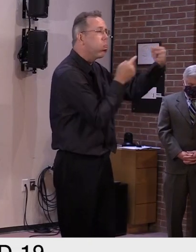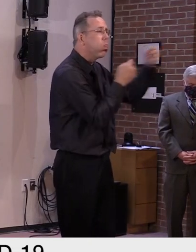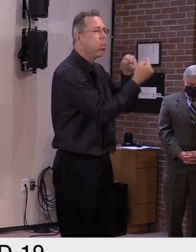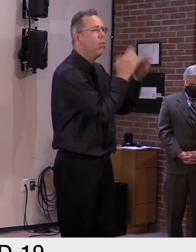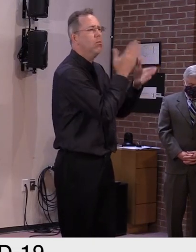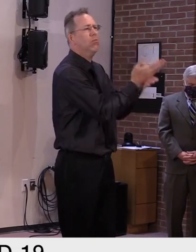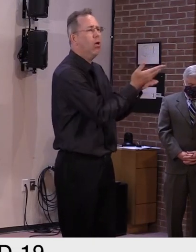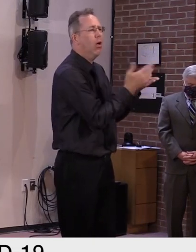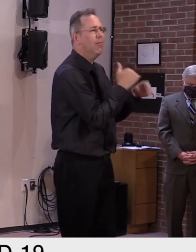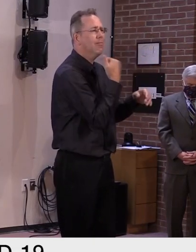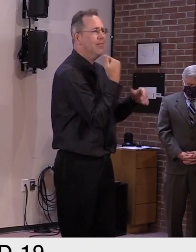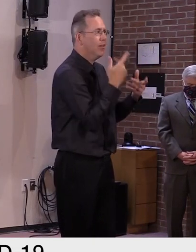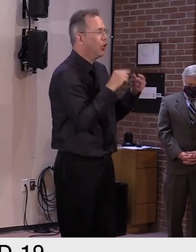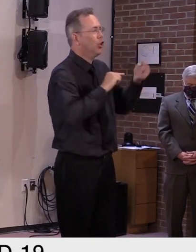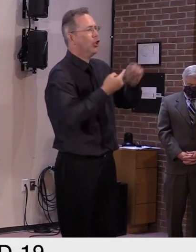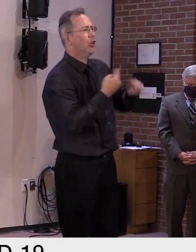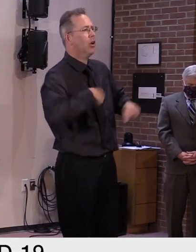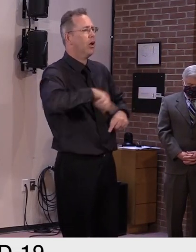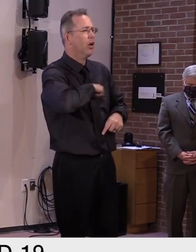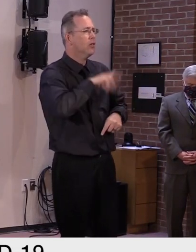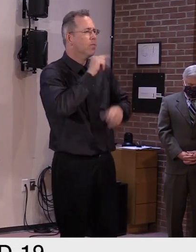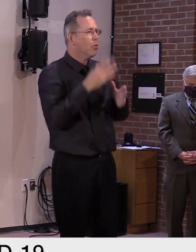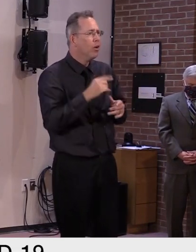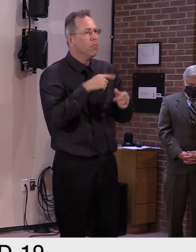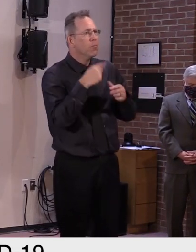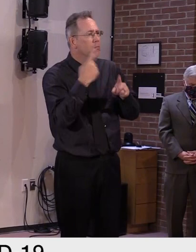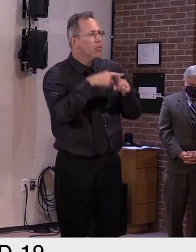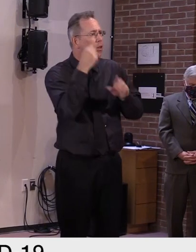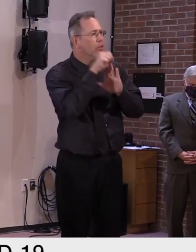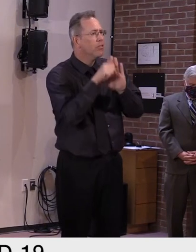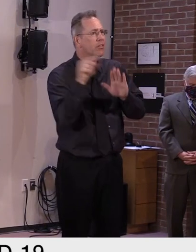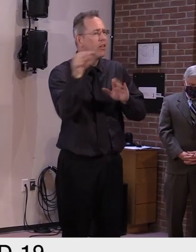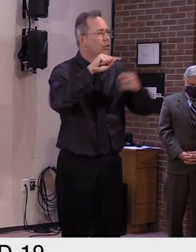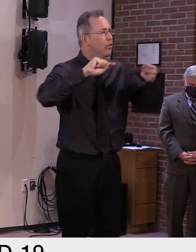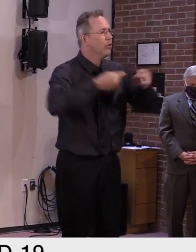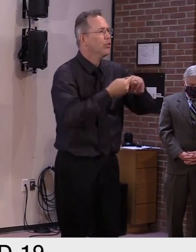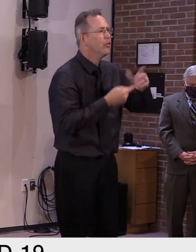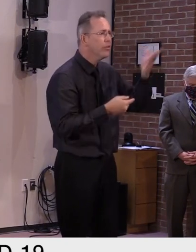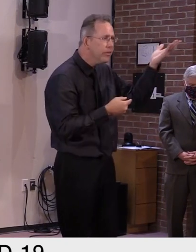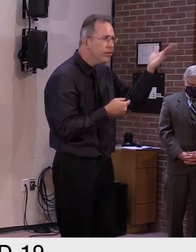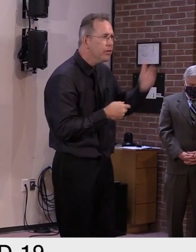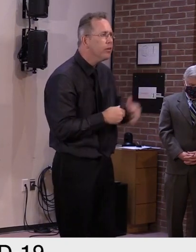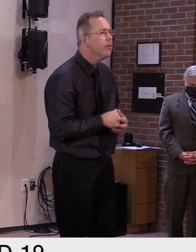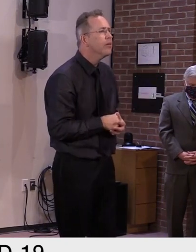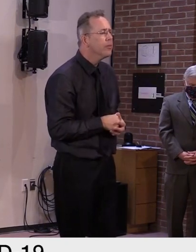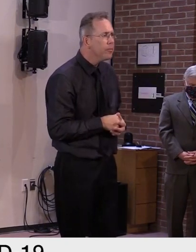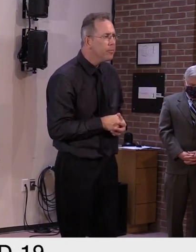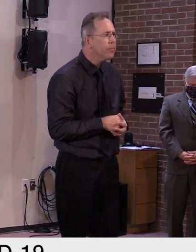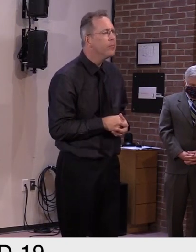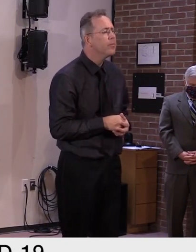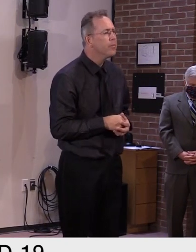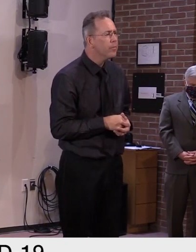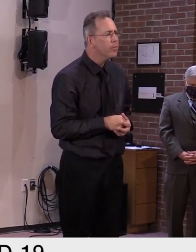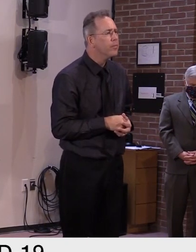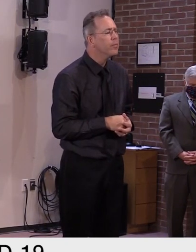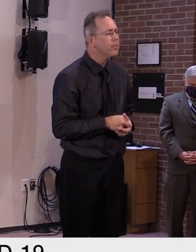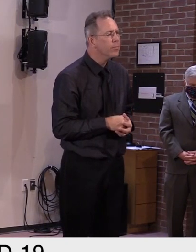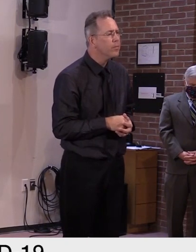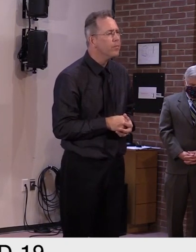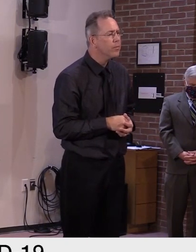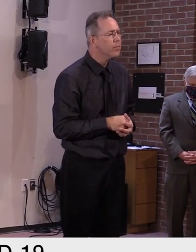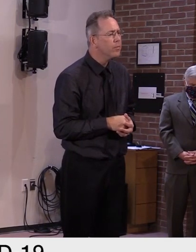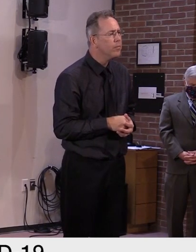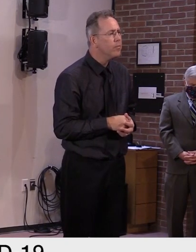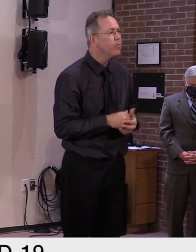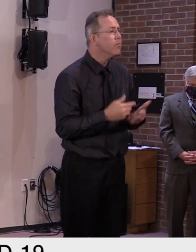We are looking again for any unmet, if we have grants that are out there that